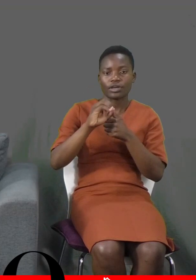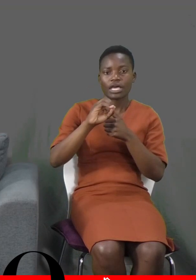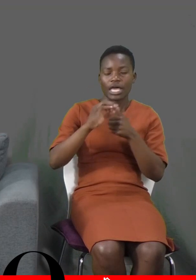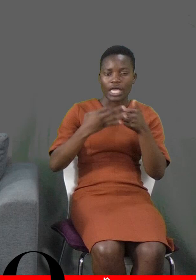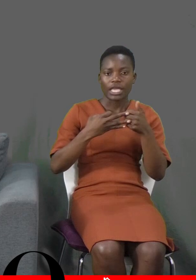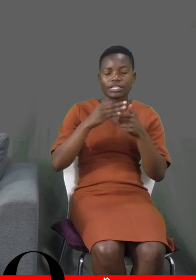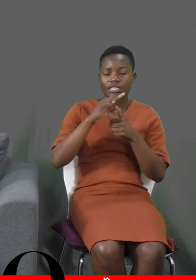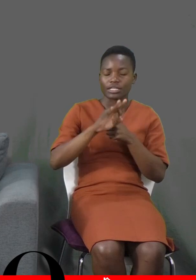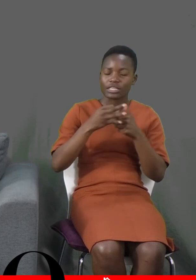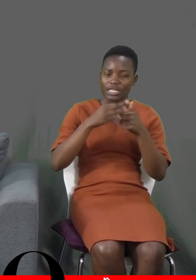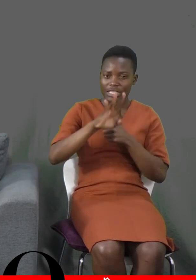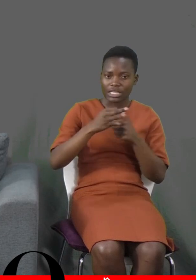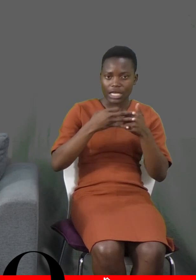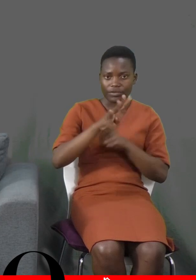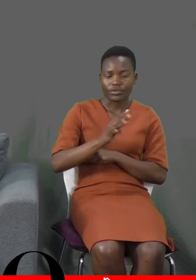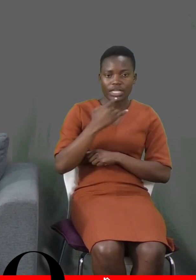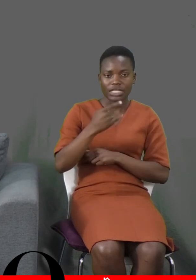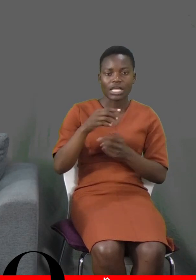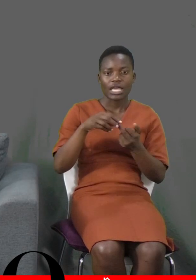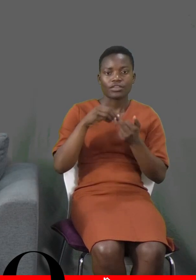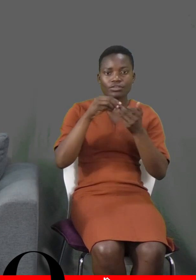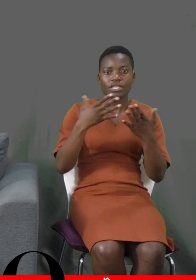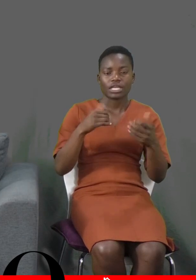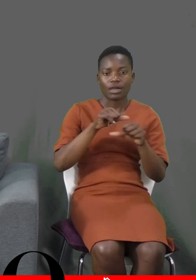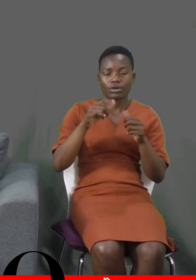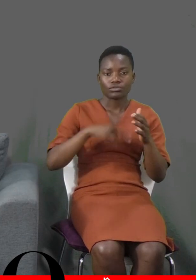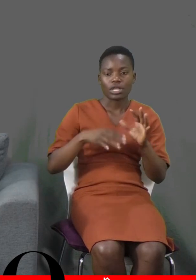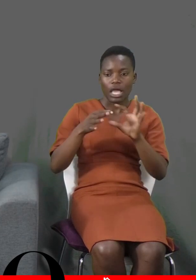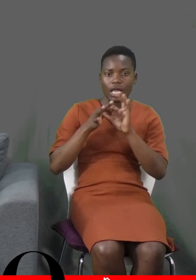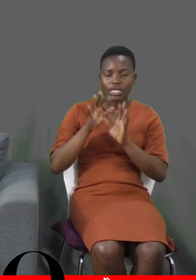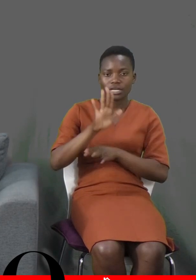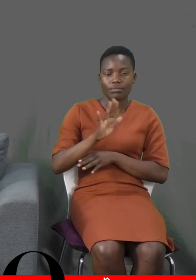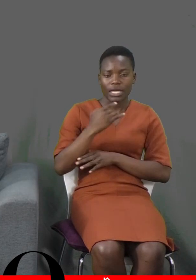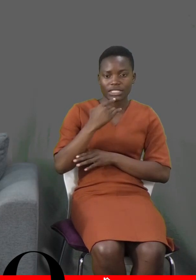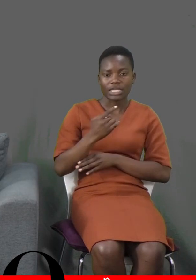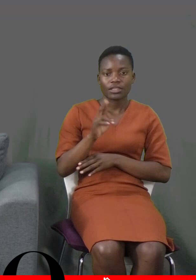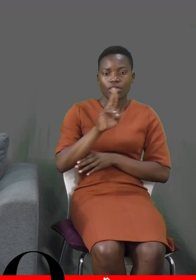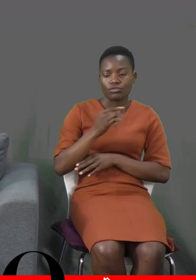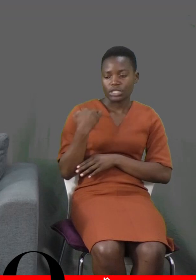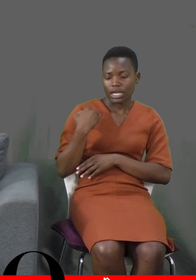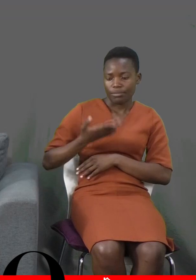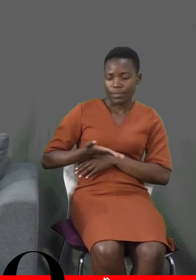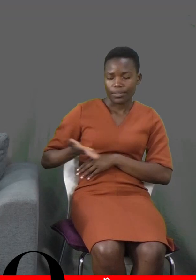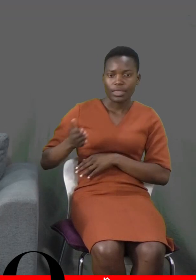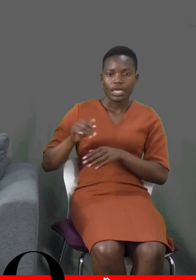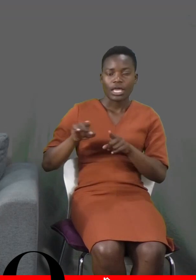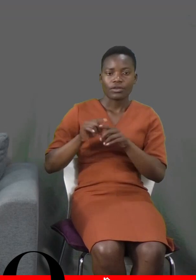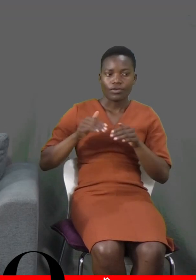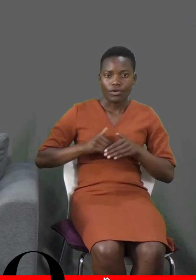0219803884 and tell us the unique thing of your culture. Tuambie kwenye 021980. Pia usikose